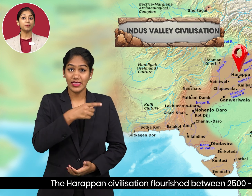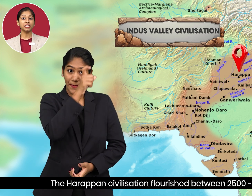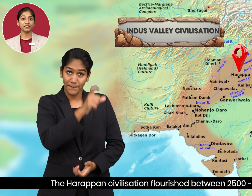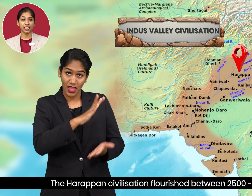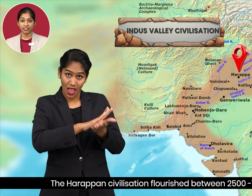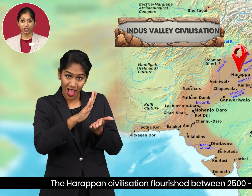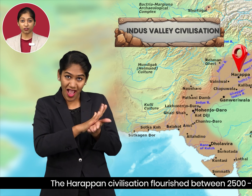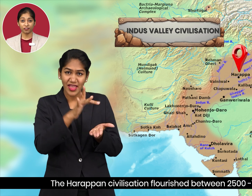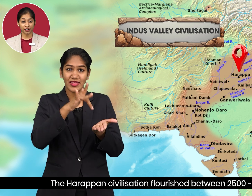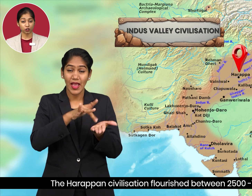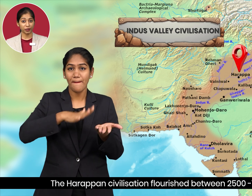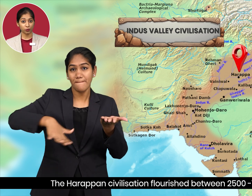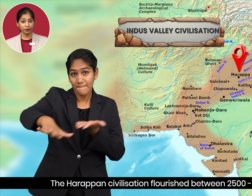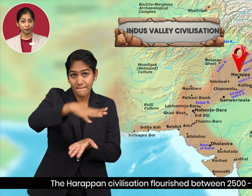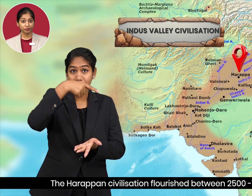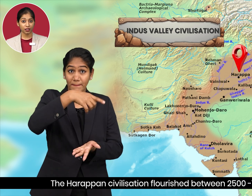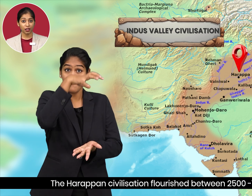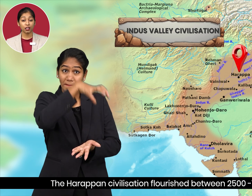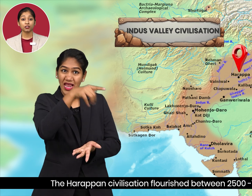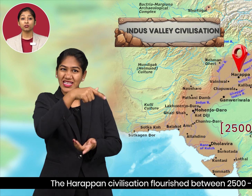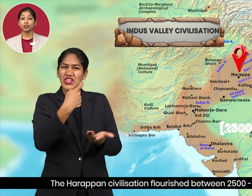The Harappan civilization flourished between